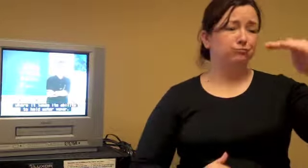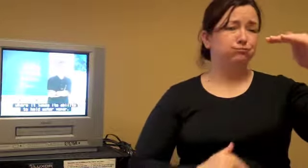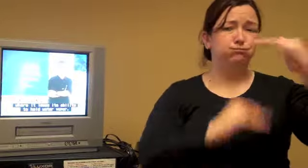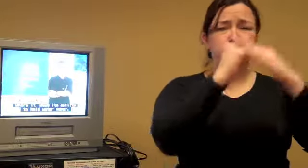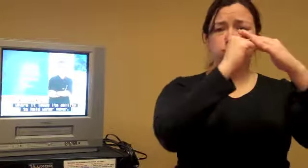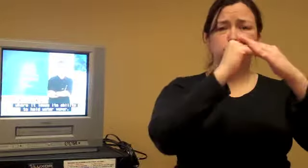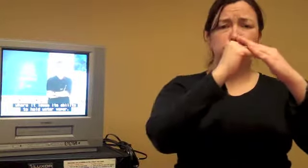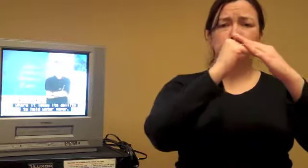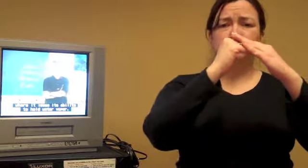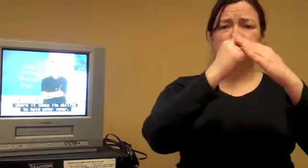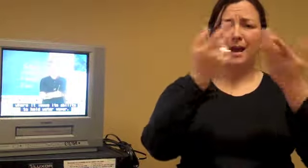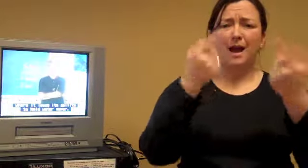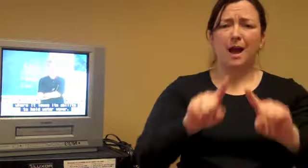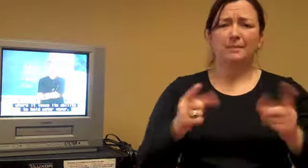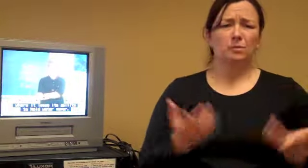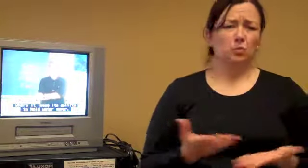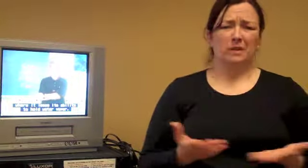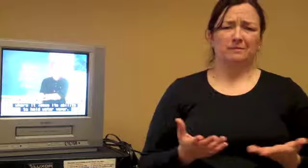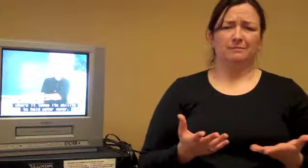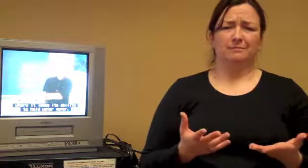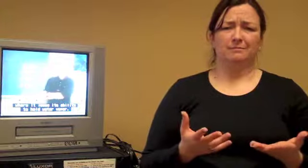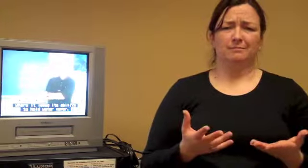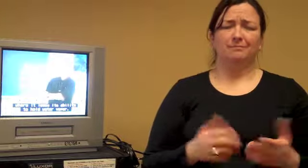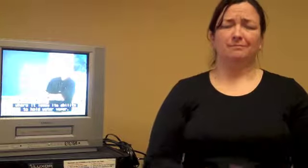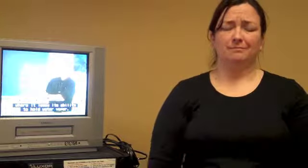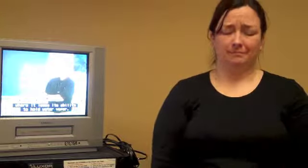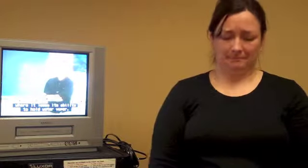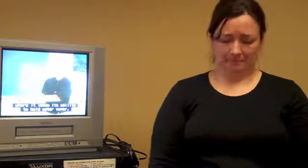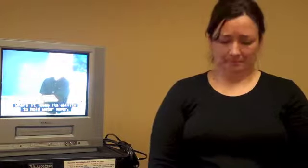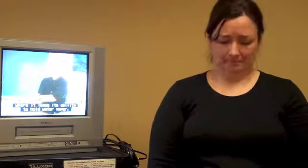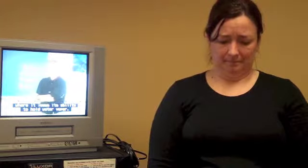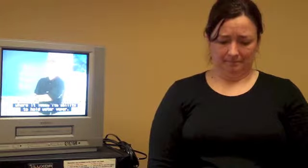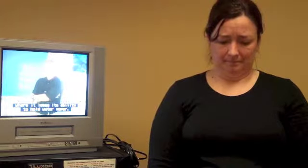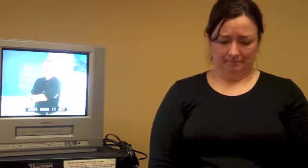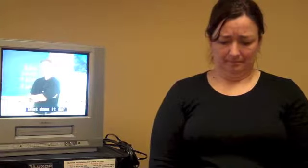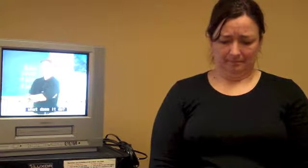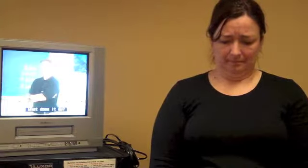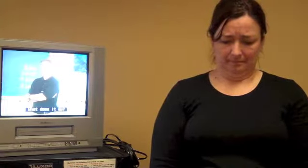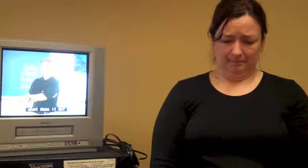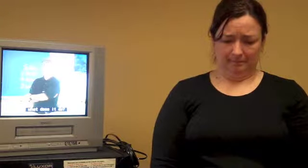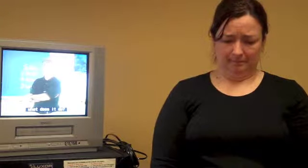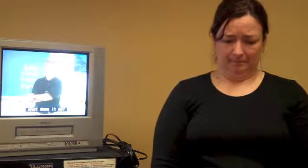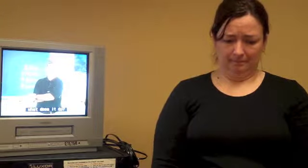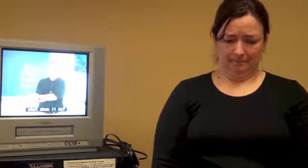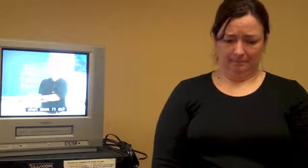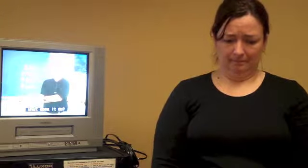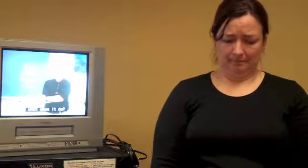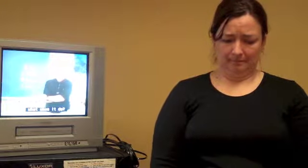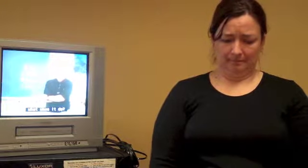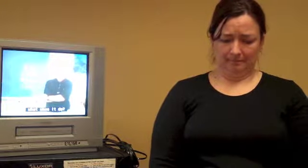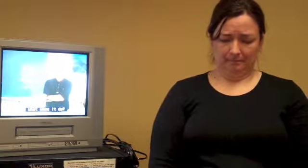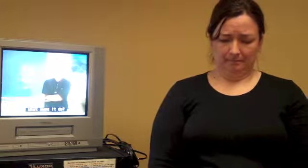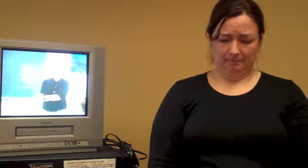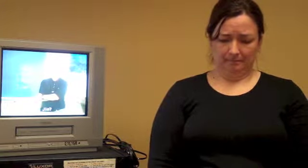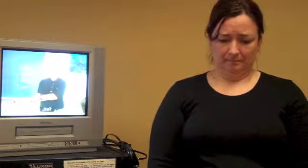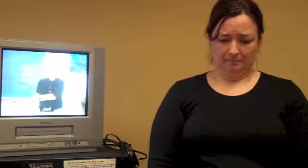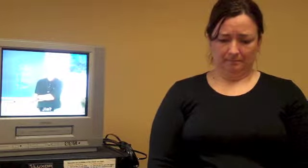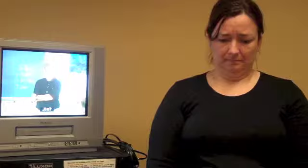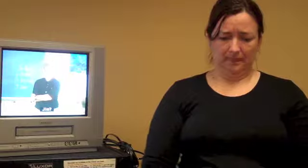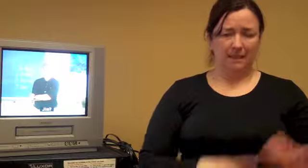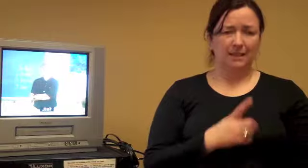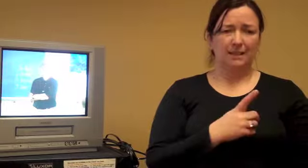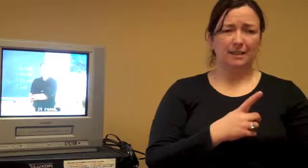point where it loses its ability to hold water vapor, what does it do?